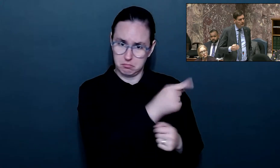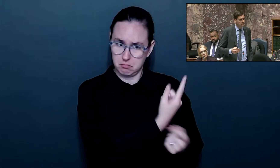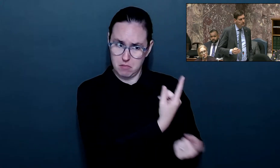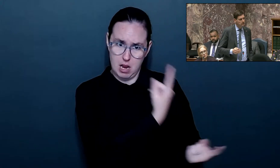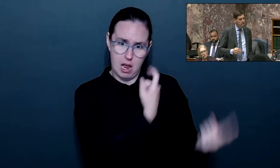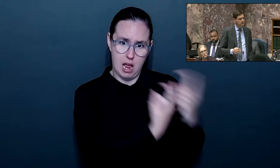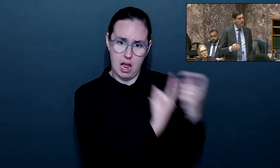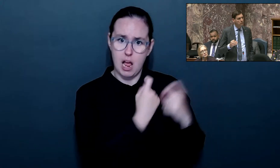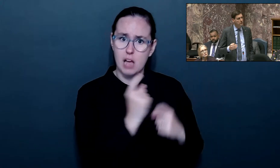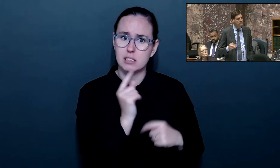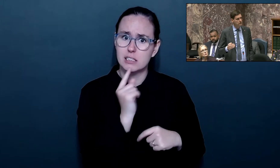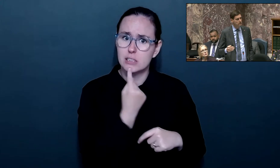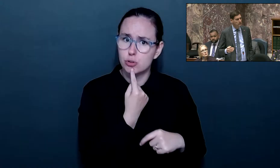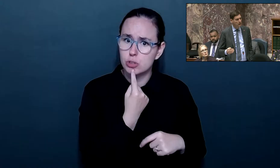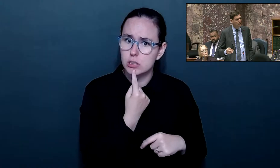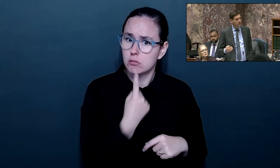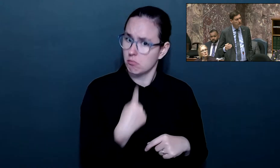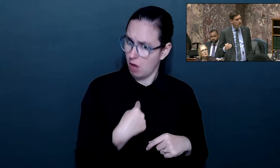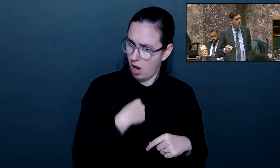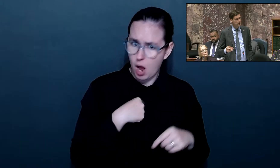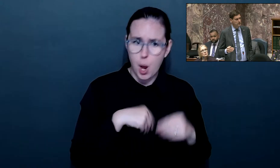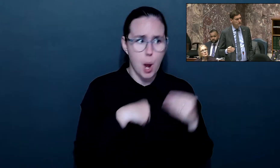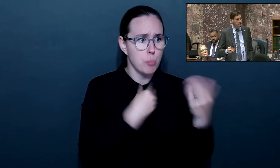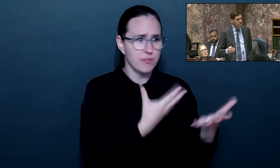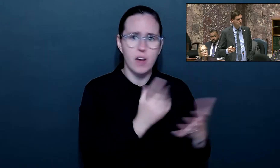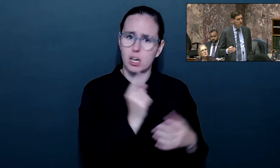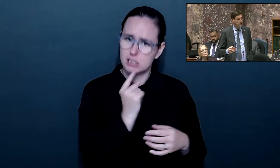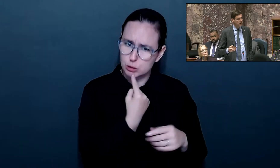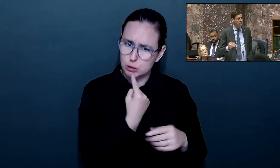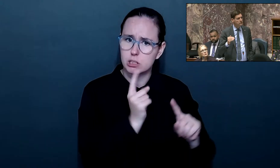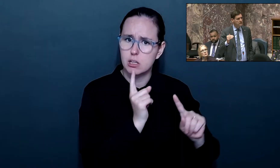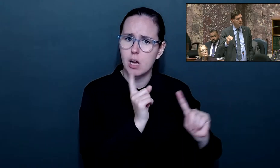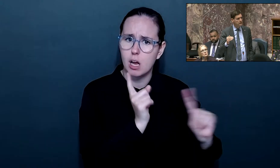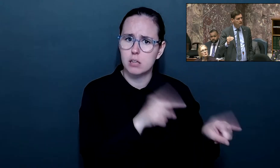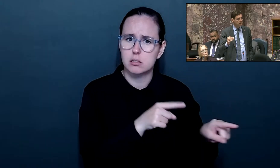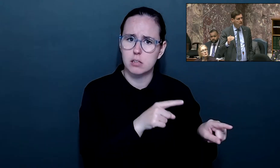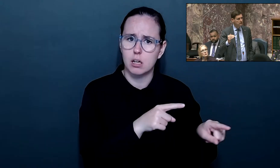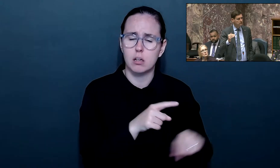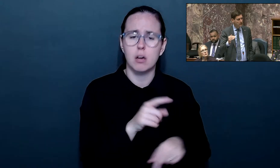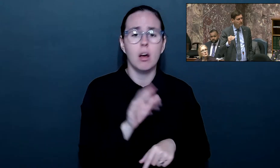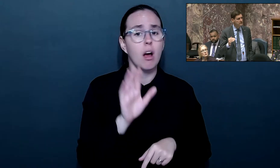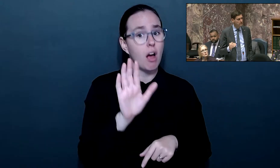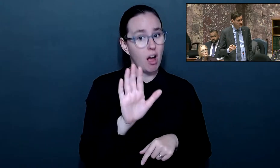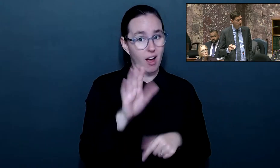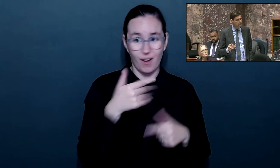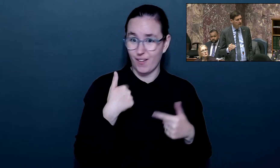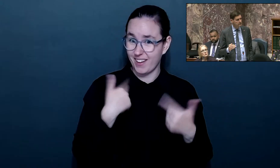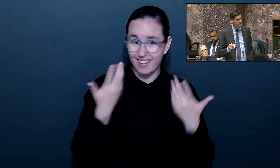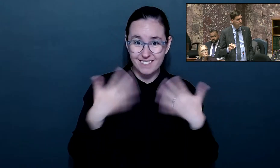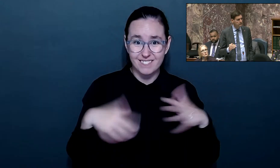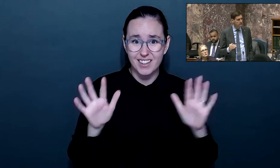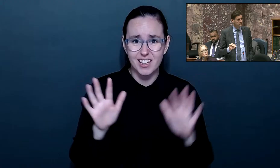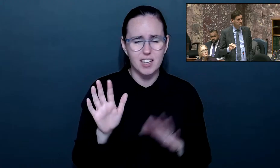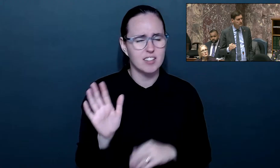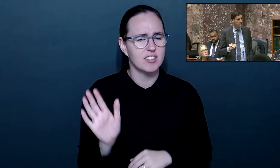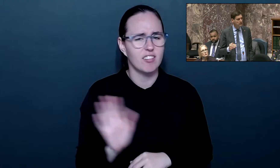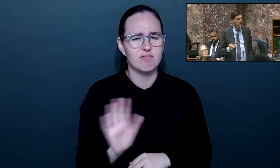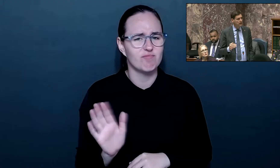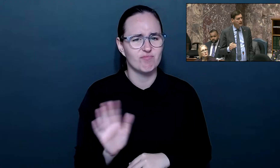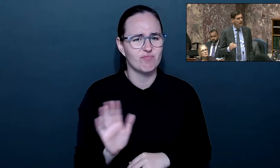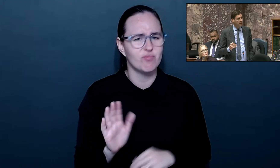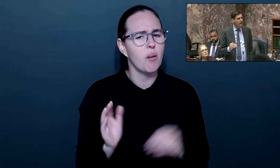not done. We've got more to do. The good news is that we're seeing crime rates come down in the province.